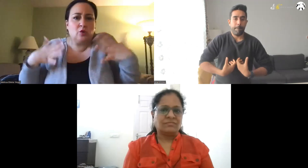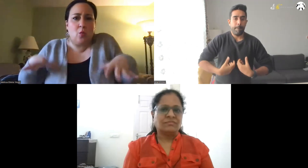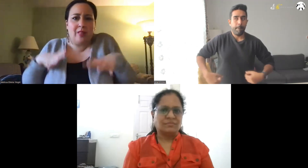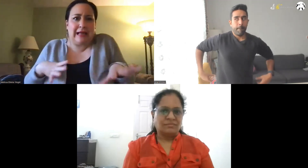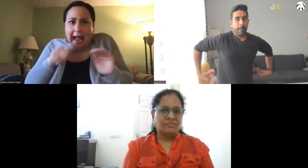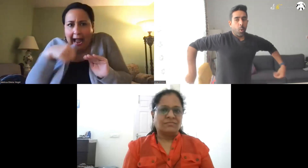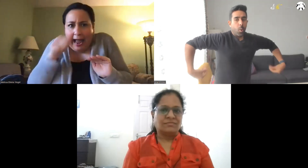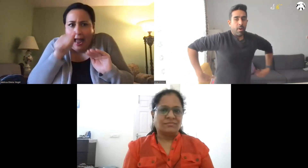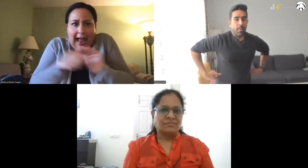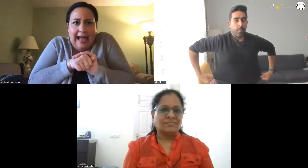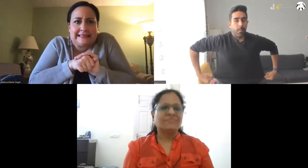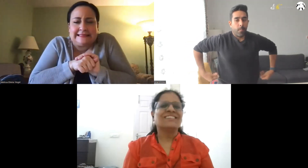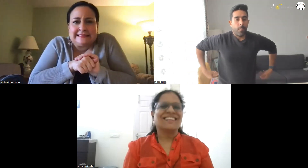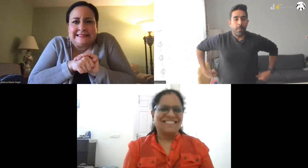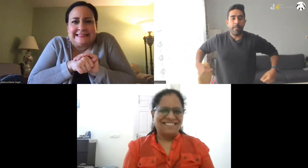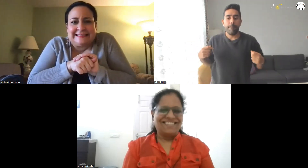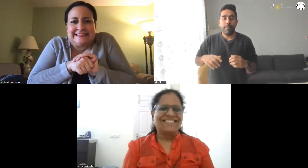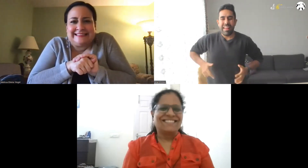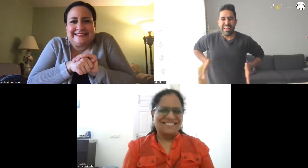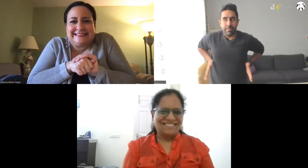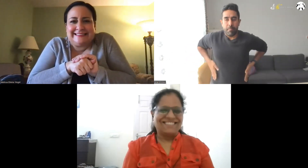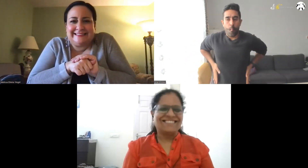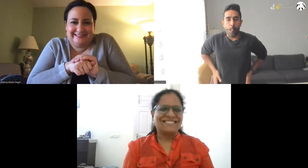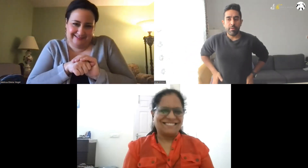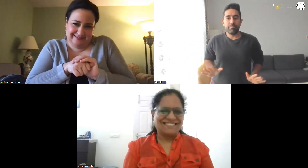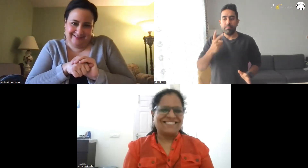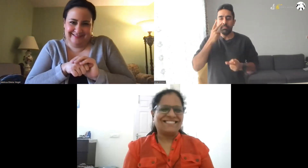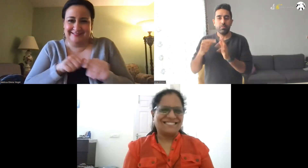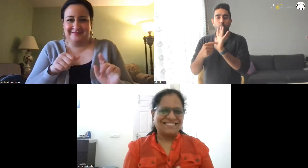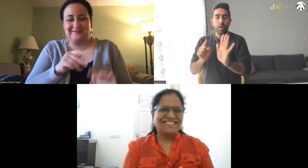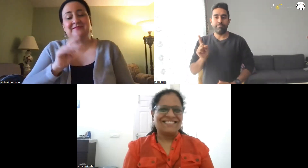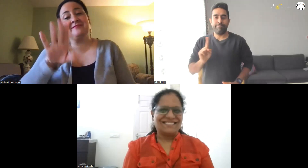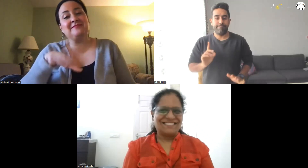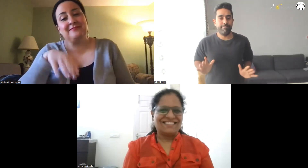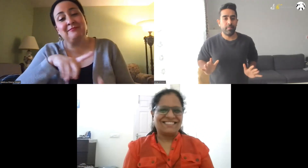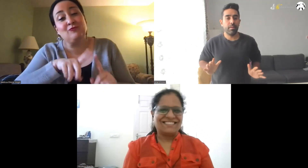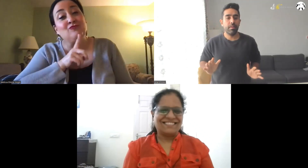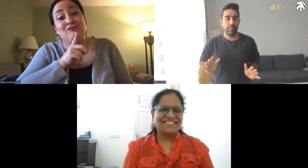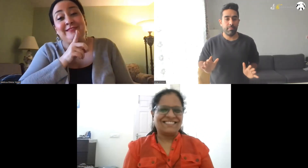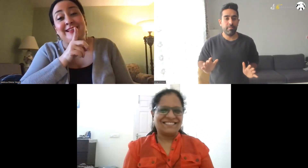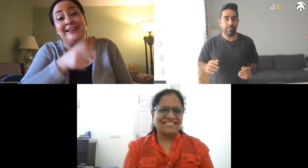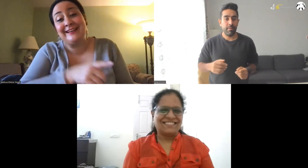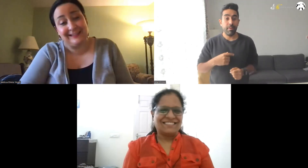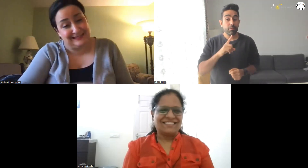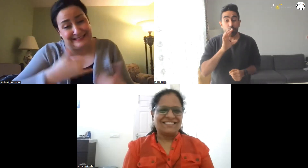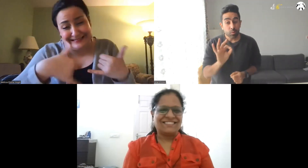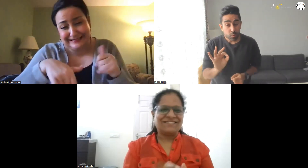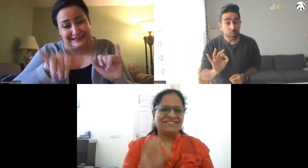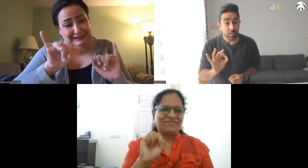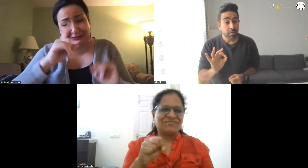fat, I can, I can wear loose clothes so that I can cover my hips and I don't want it to show it.